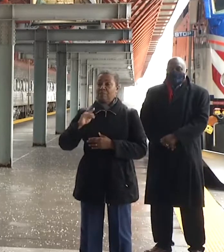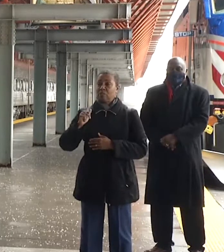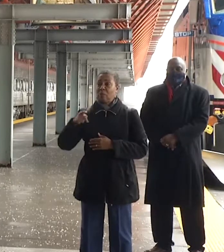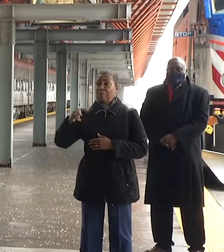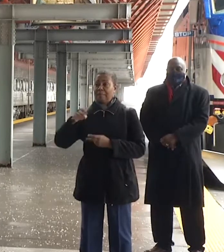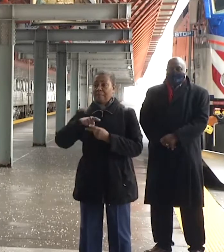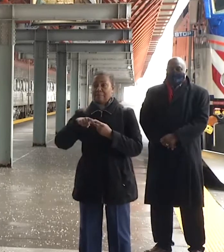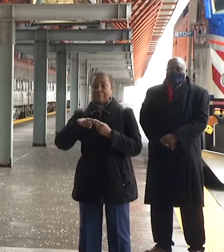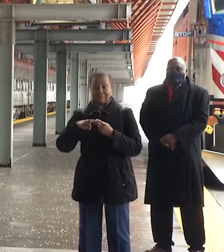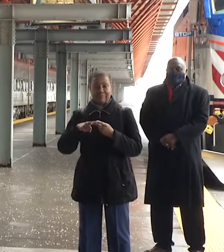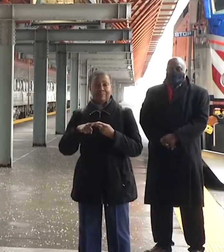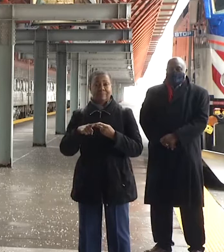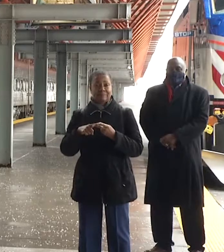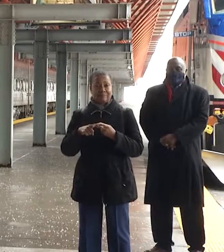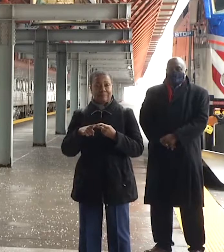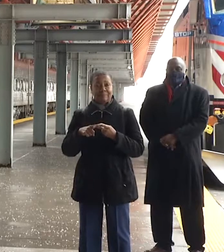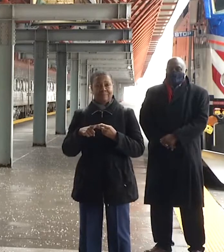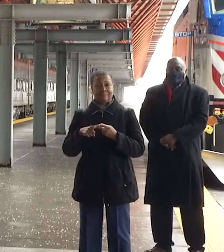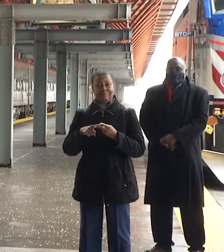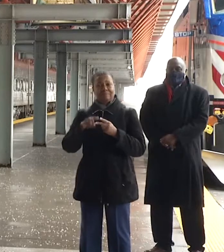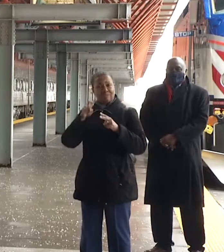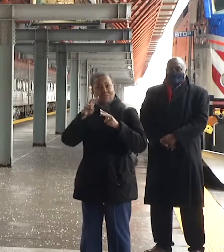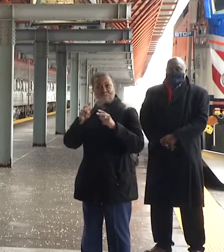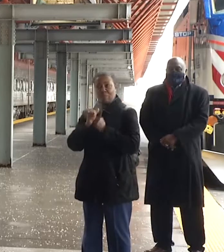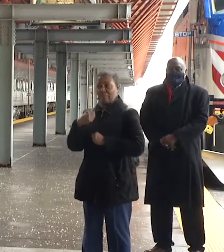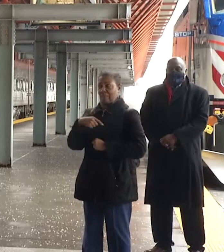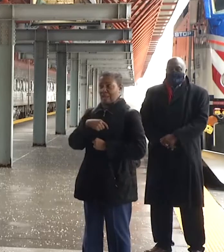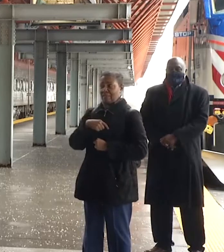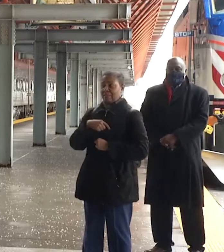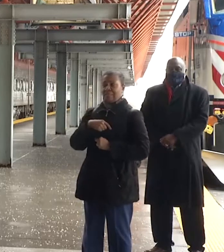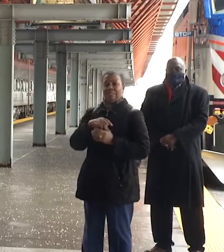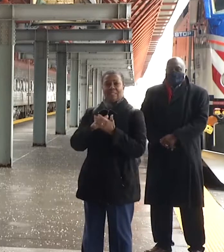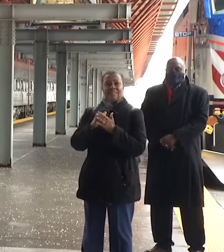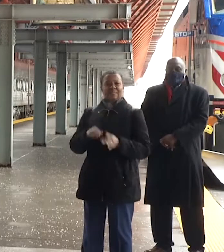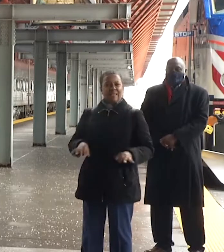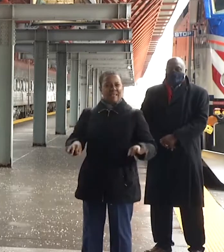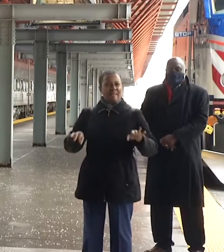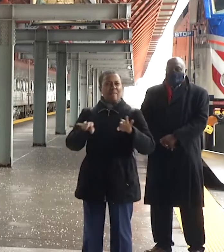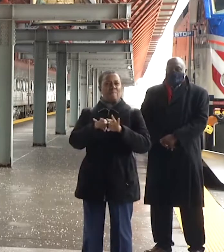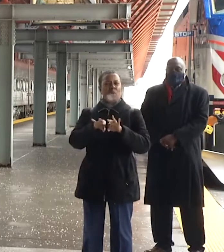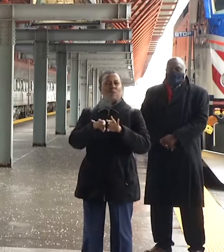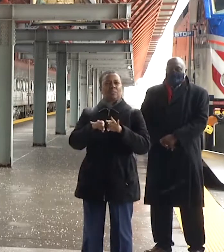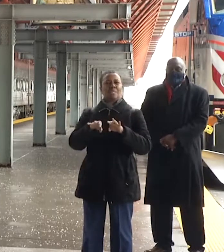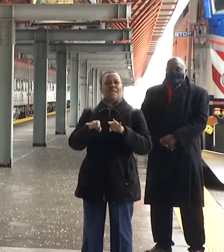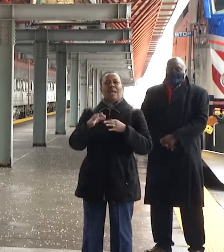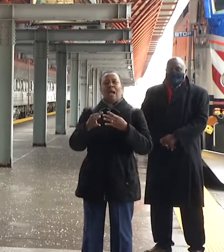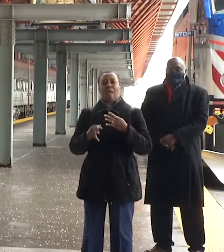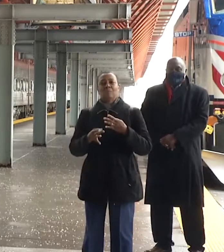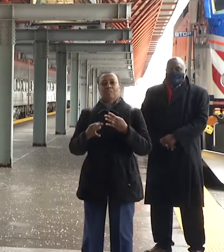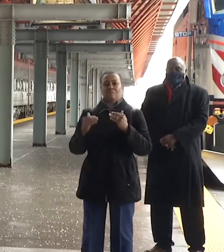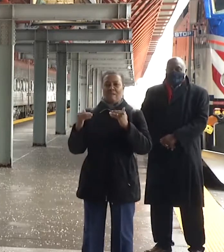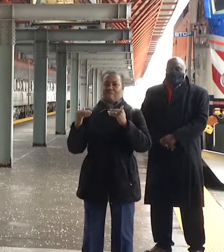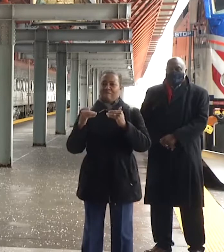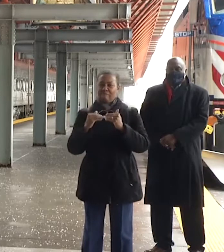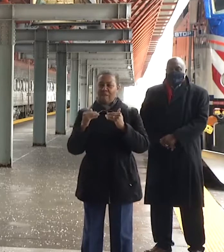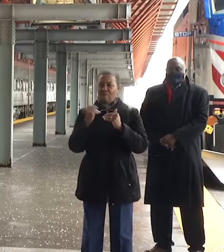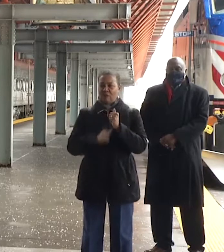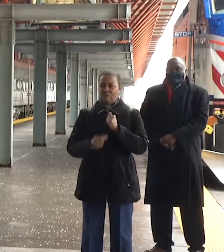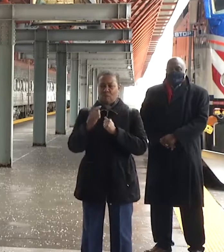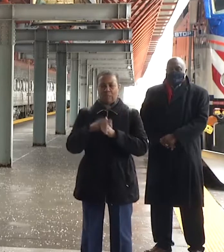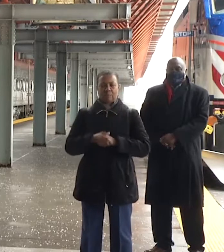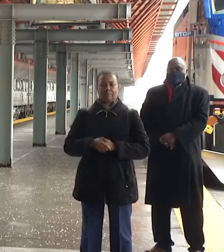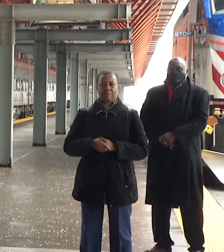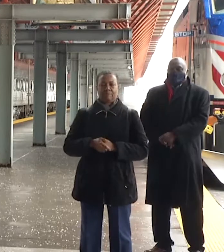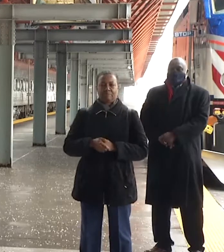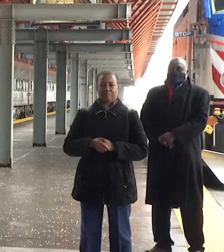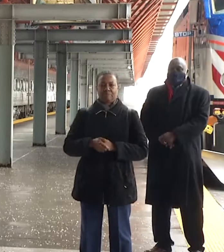PACE look forward with us to this important step to make transit options fair for everyone,